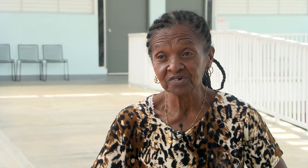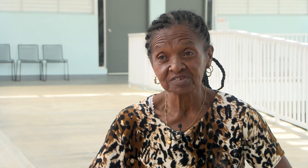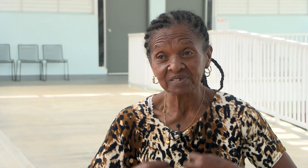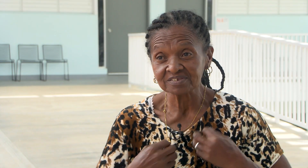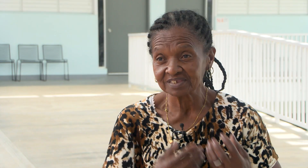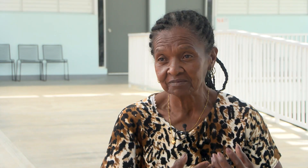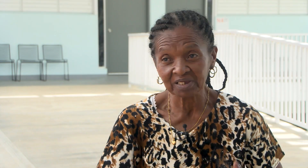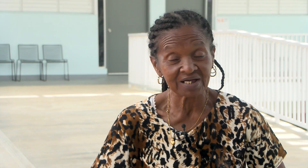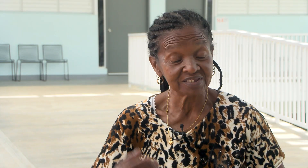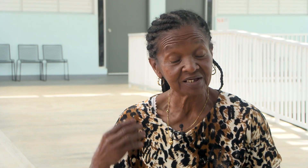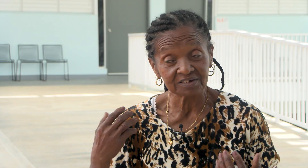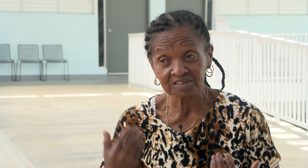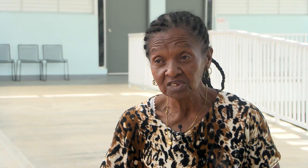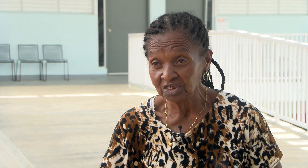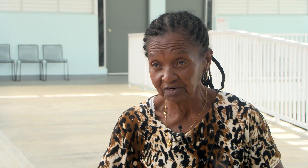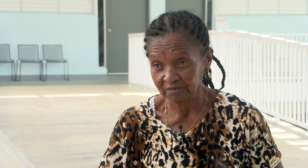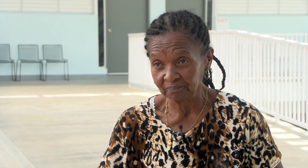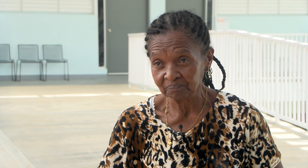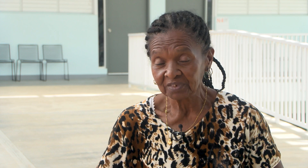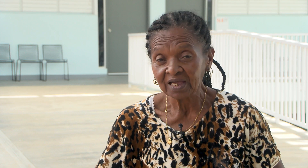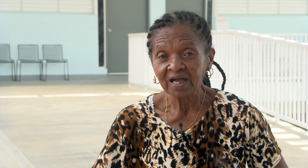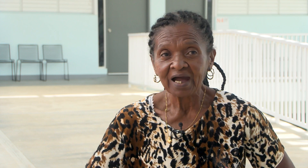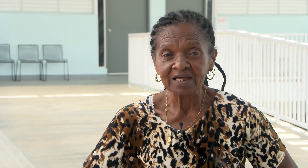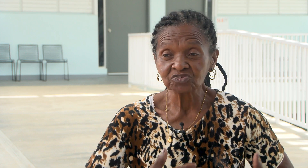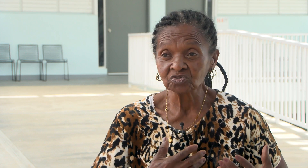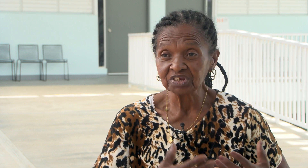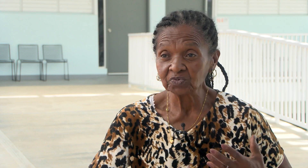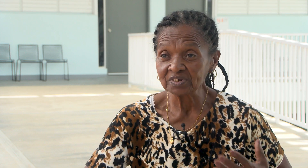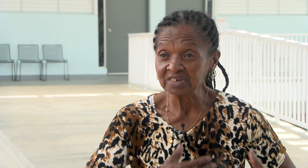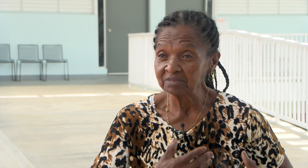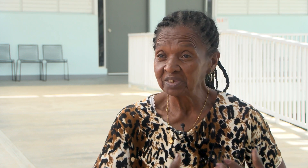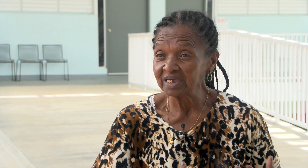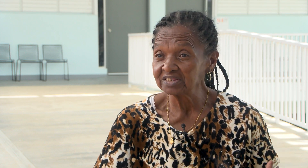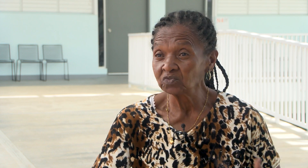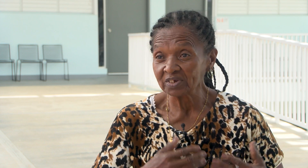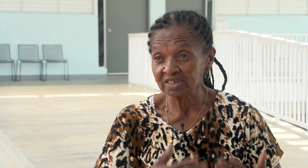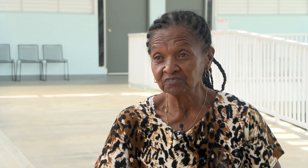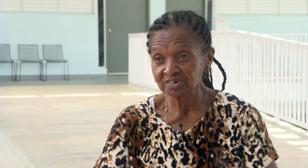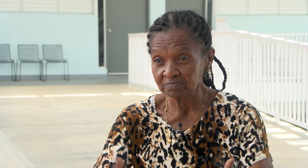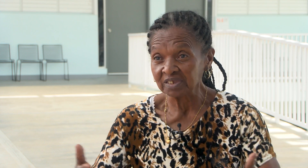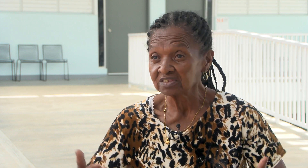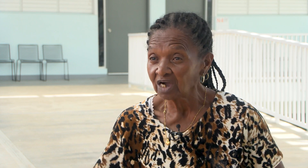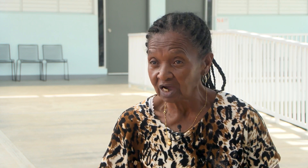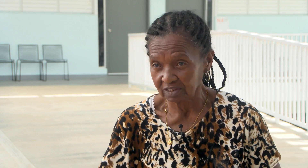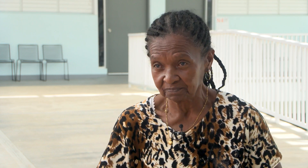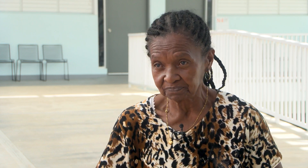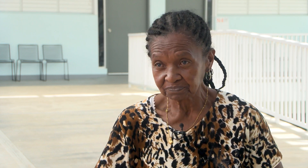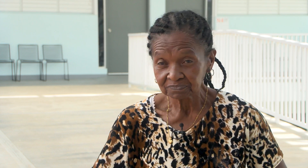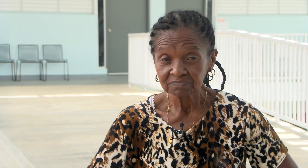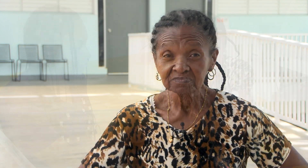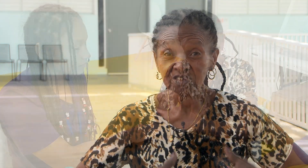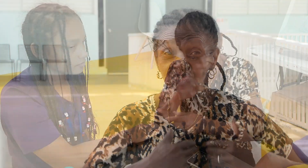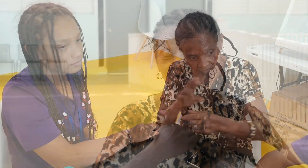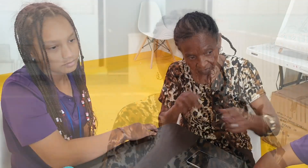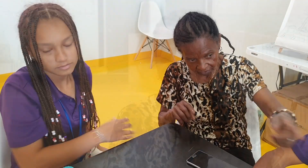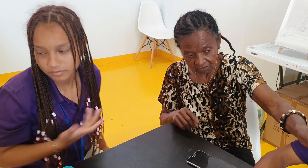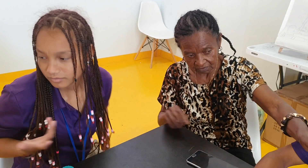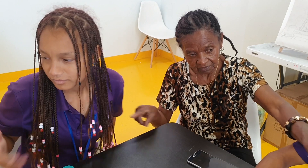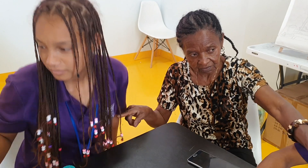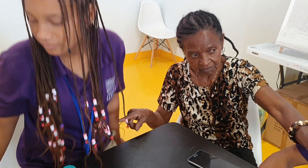being said because they cannot hear, and so they will not be getting whatever is being taught. So I need to get